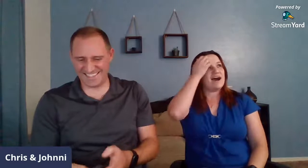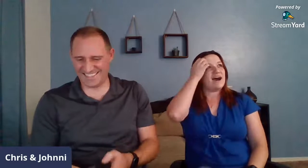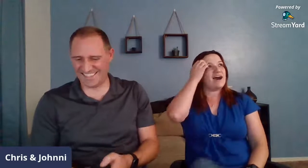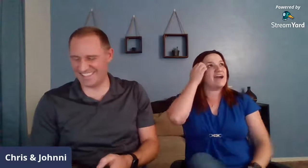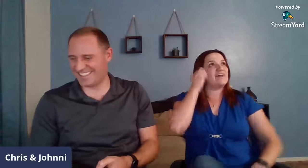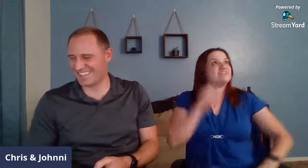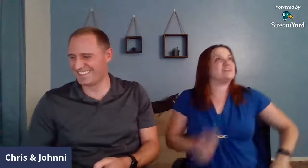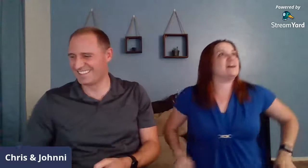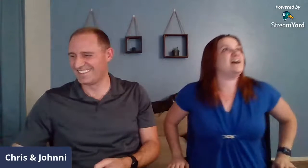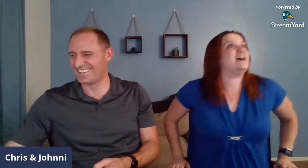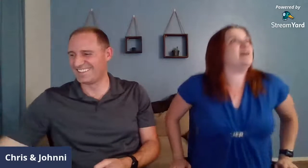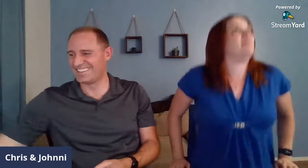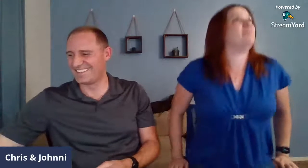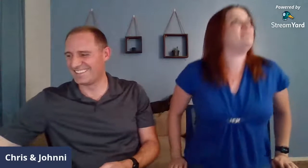I have to,